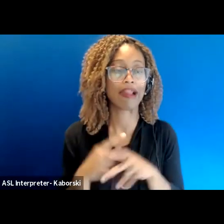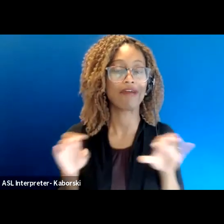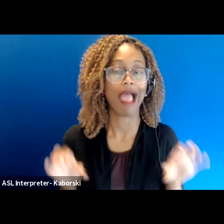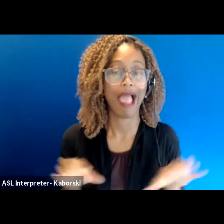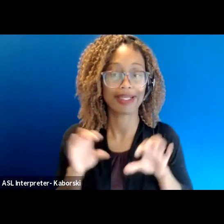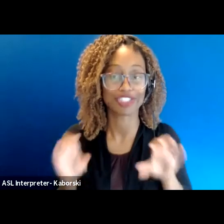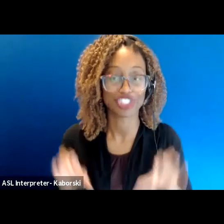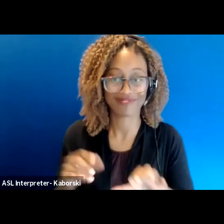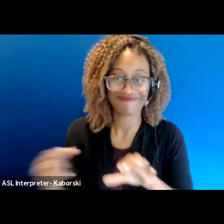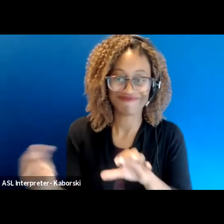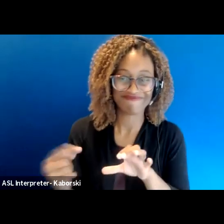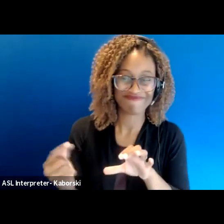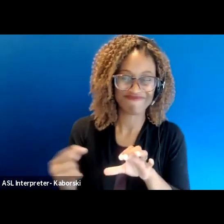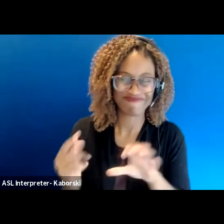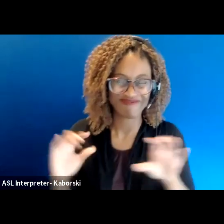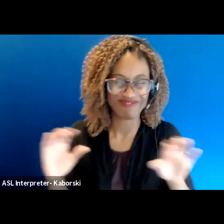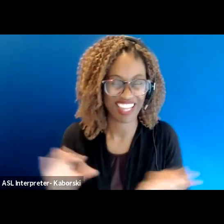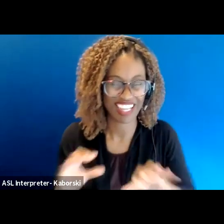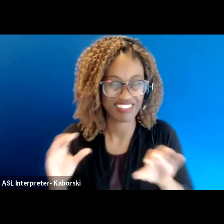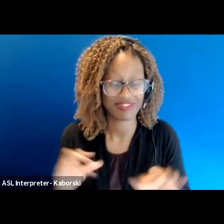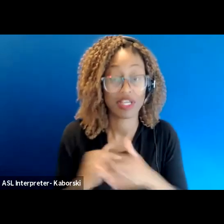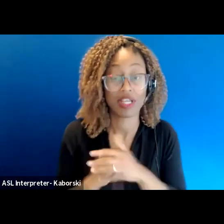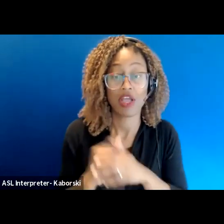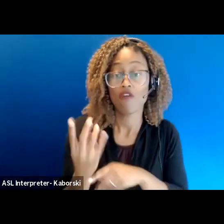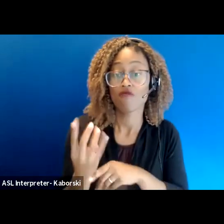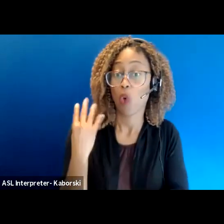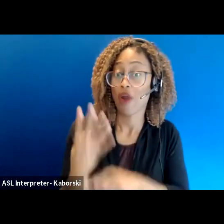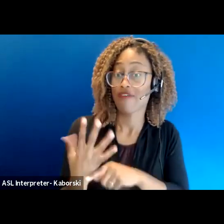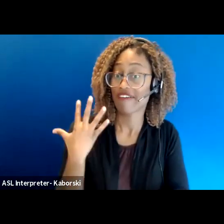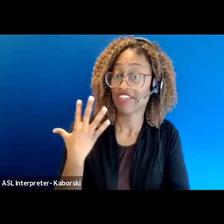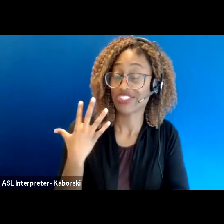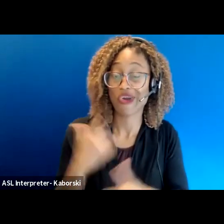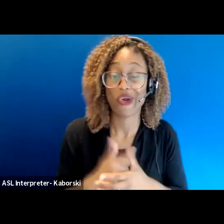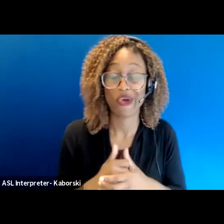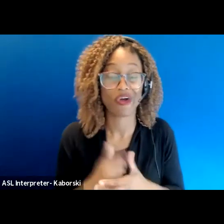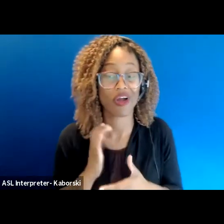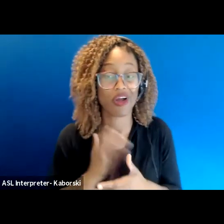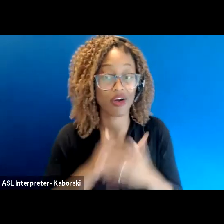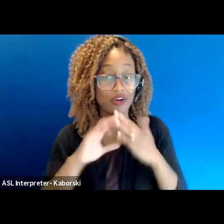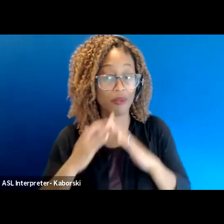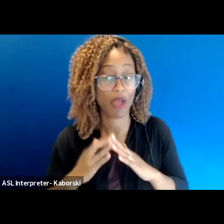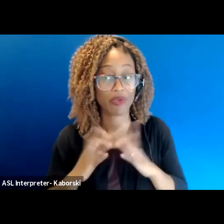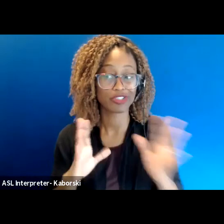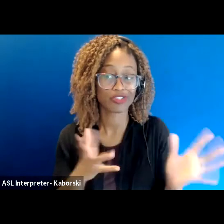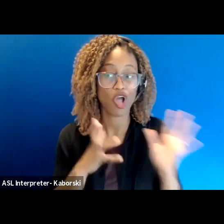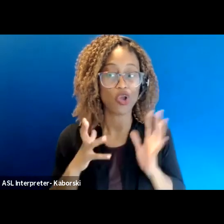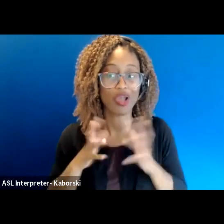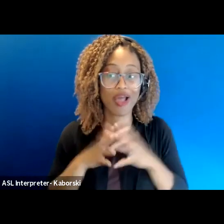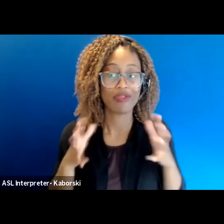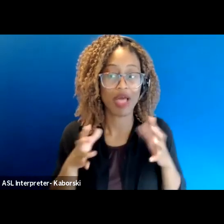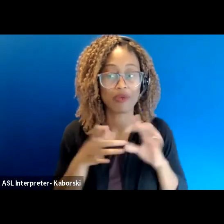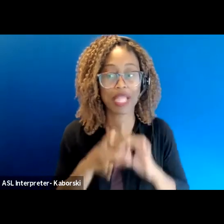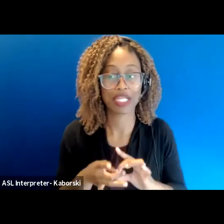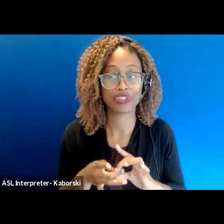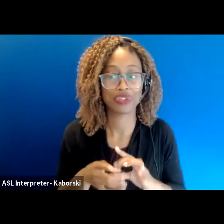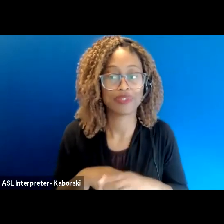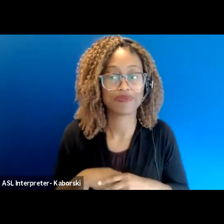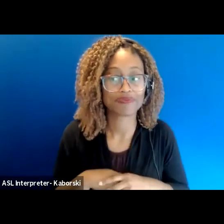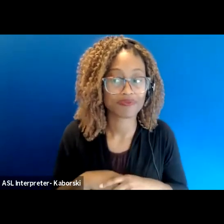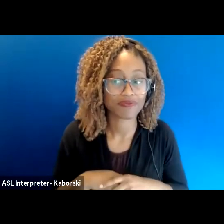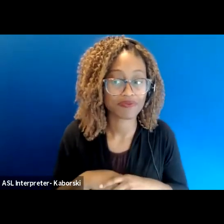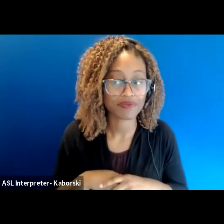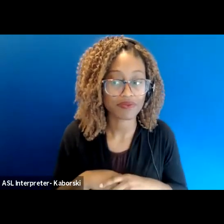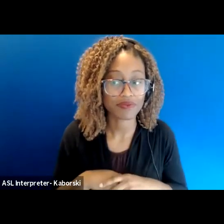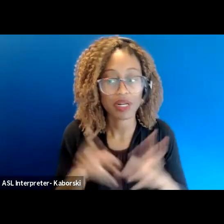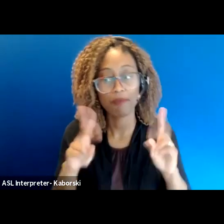About almost 5 years ago, in our community, we were talking a lot about people